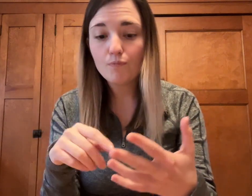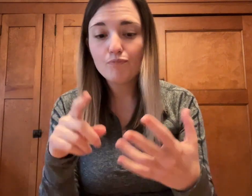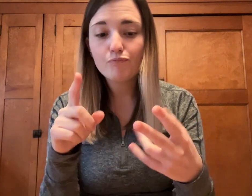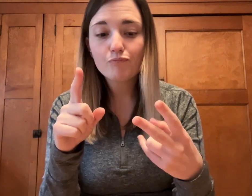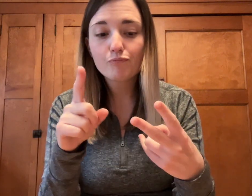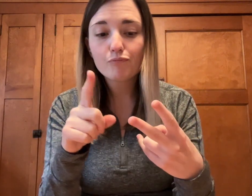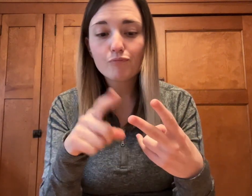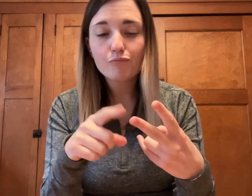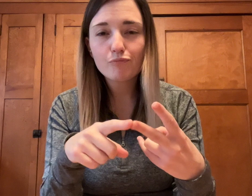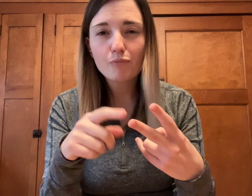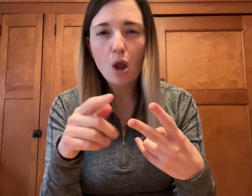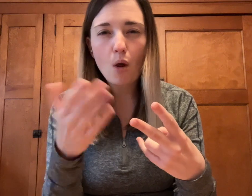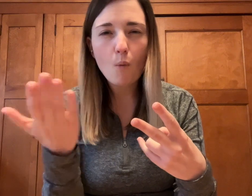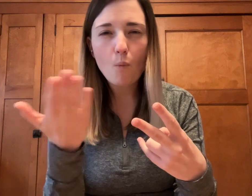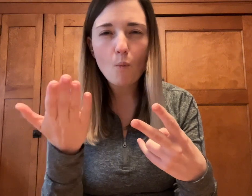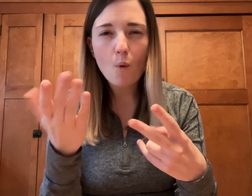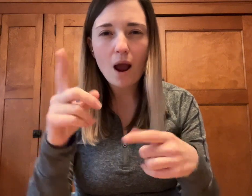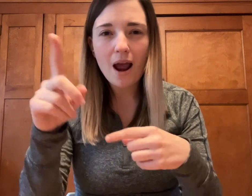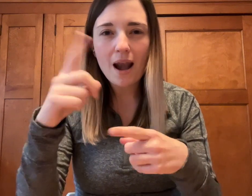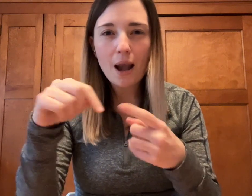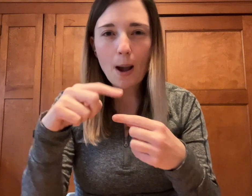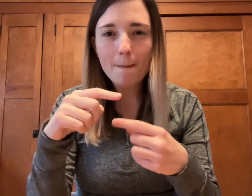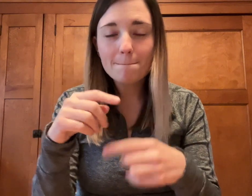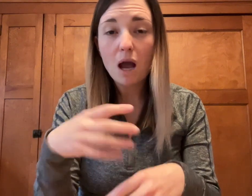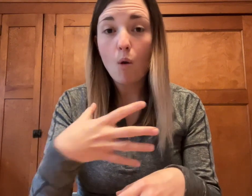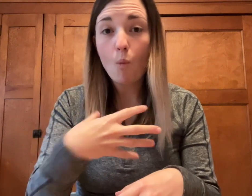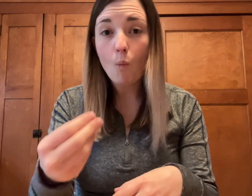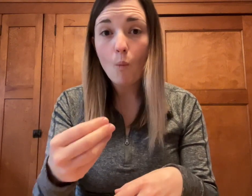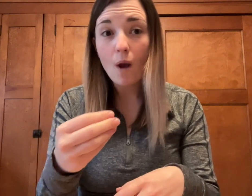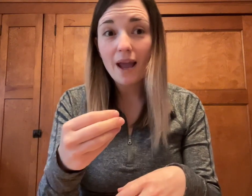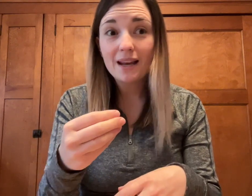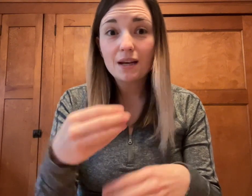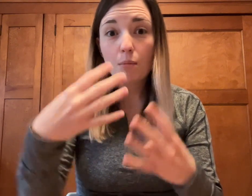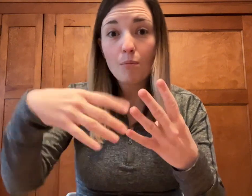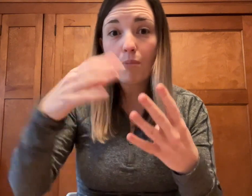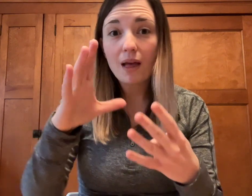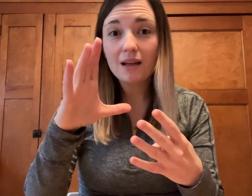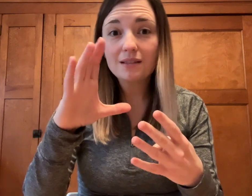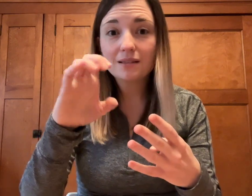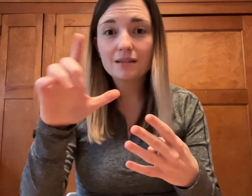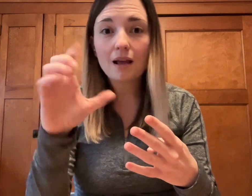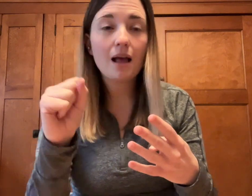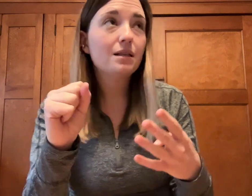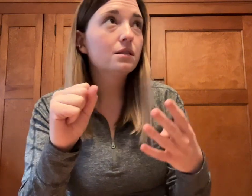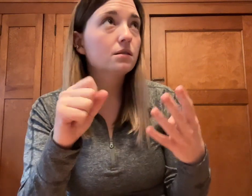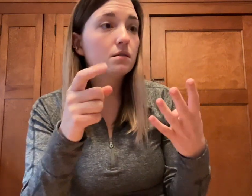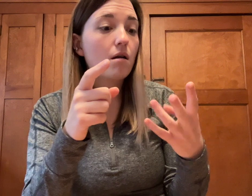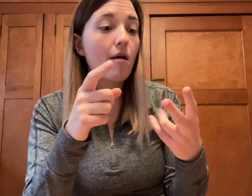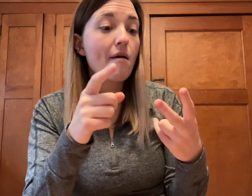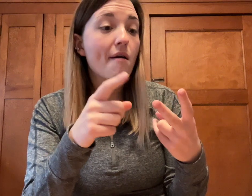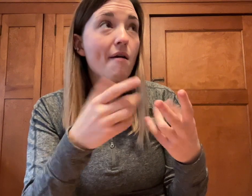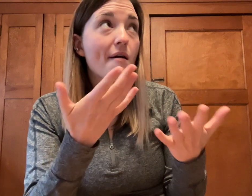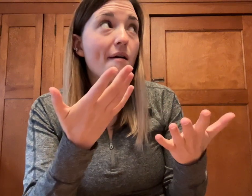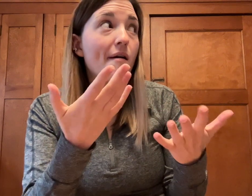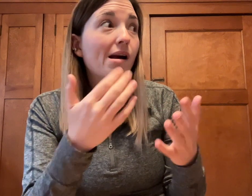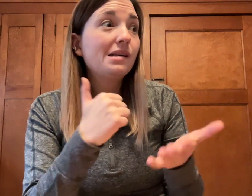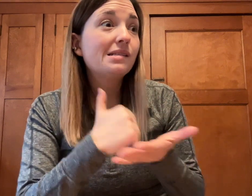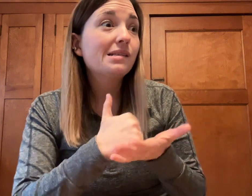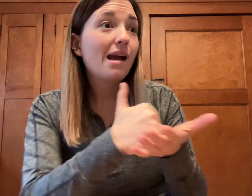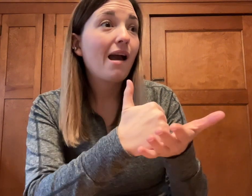What do white blood cells do? Yeah, go ahead. They help clear out your body from all bacteria and stuff. Very nice answer. Very